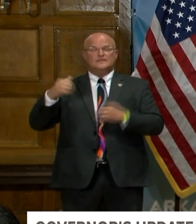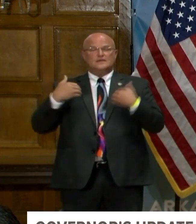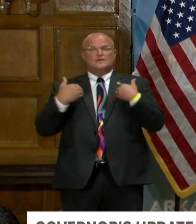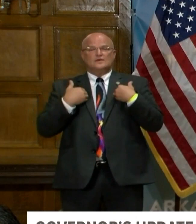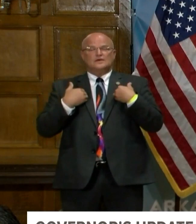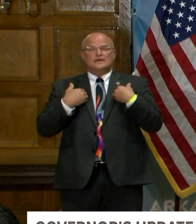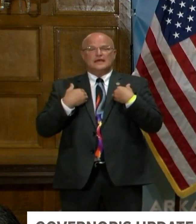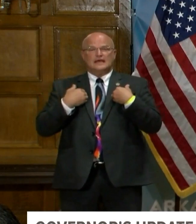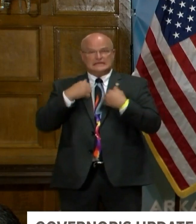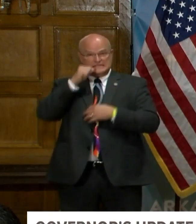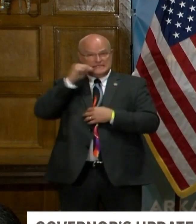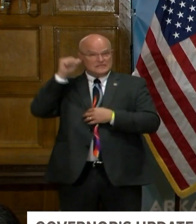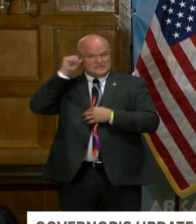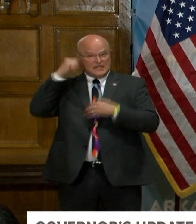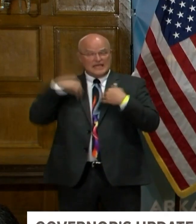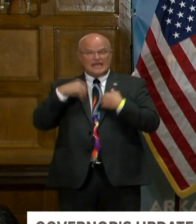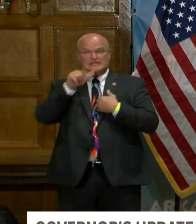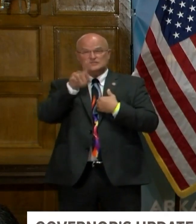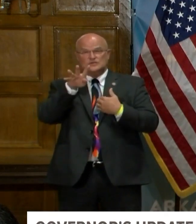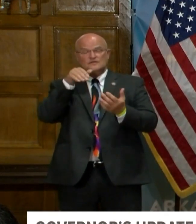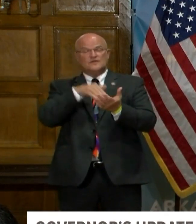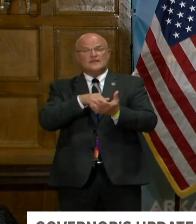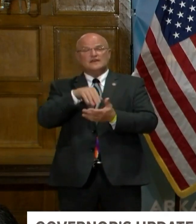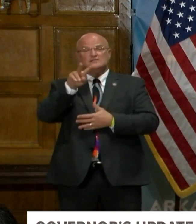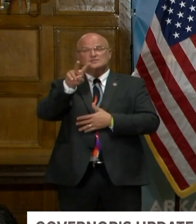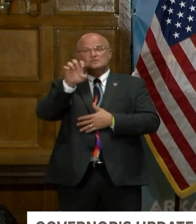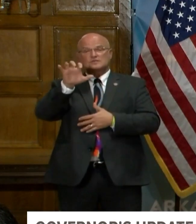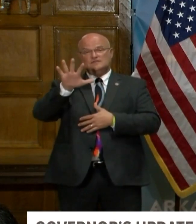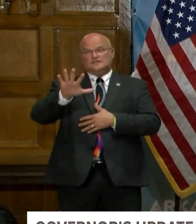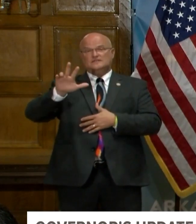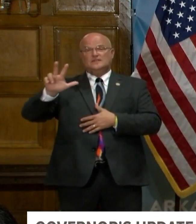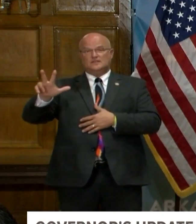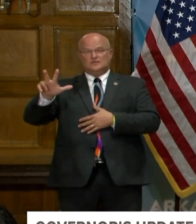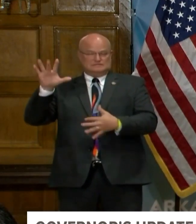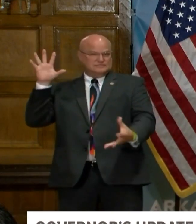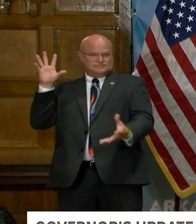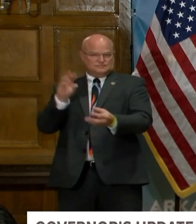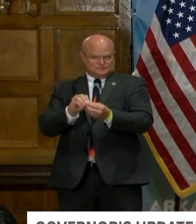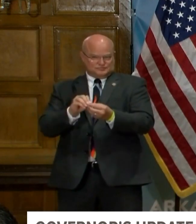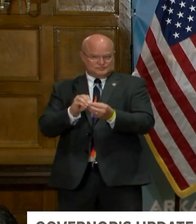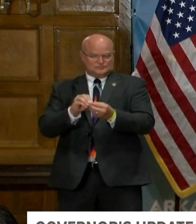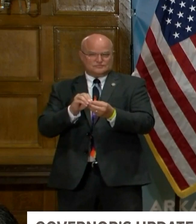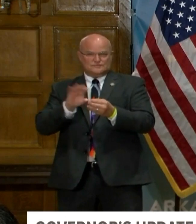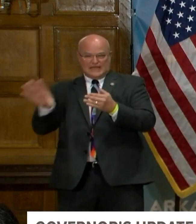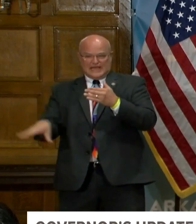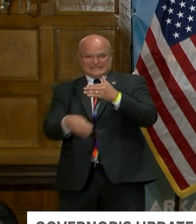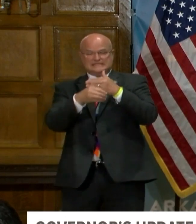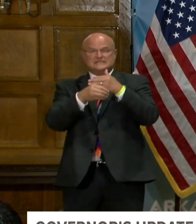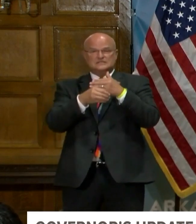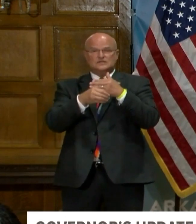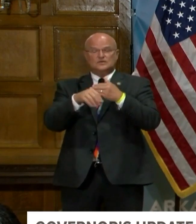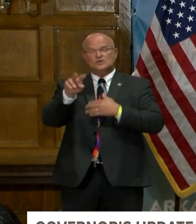were yesterday 24,253 cumulative cases. We have an additional